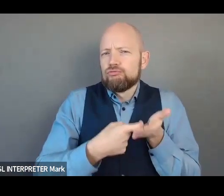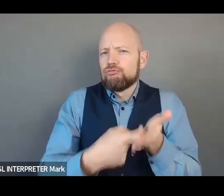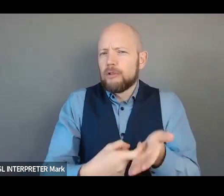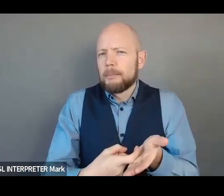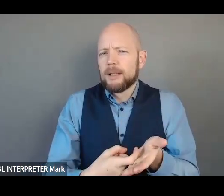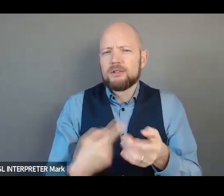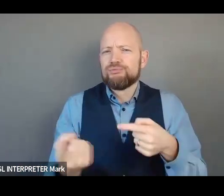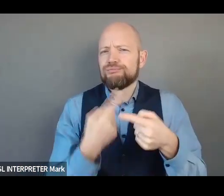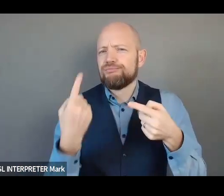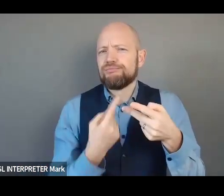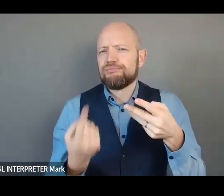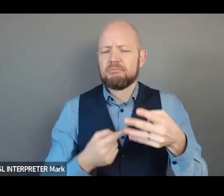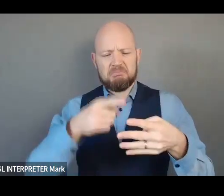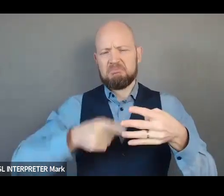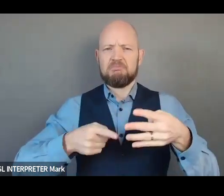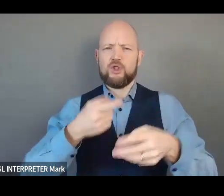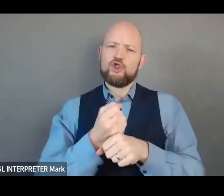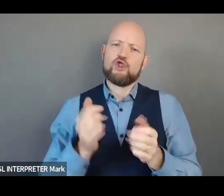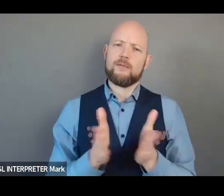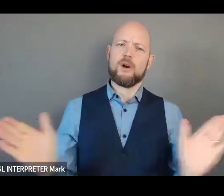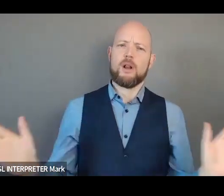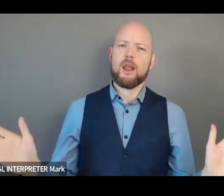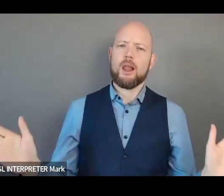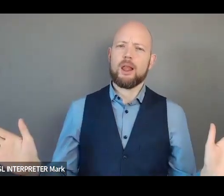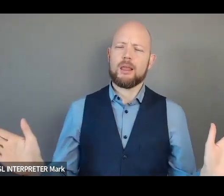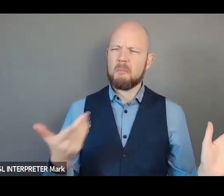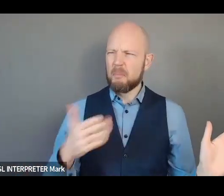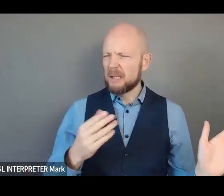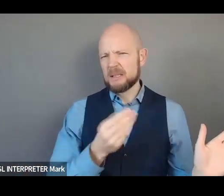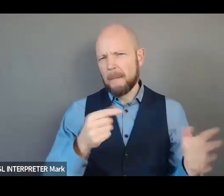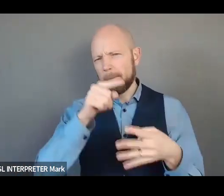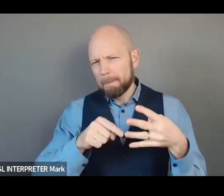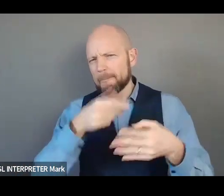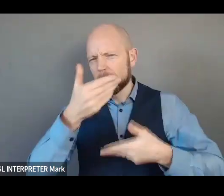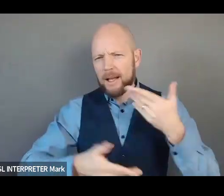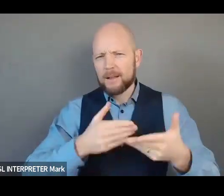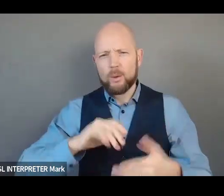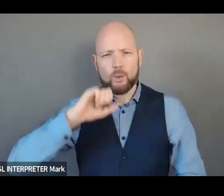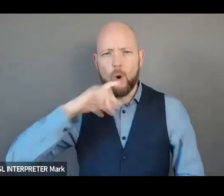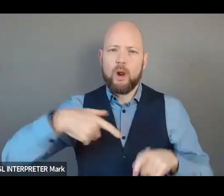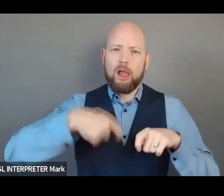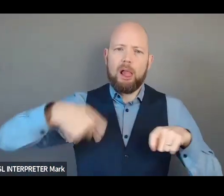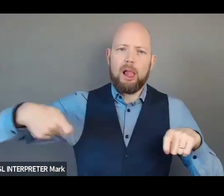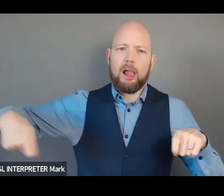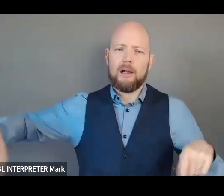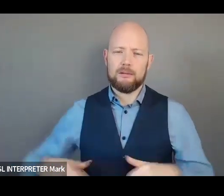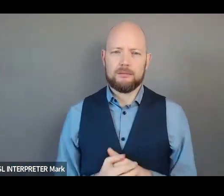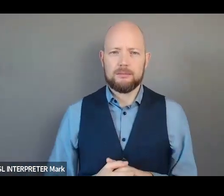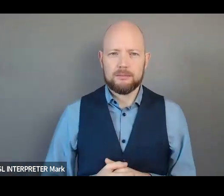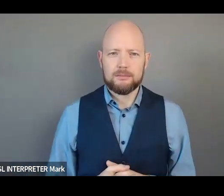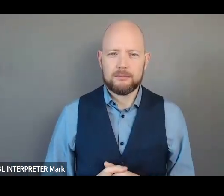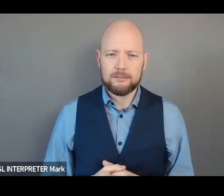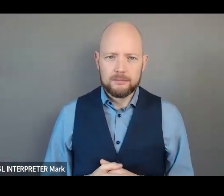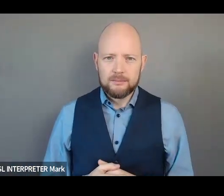broad ranging, and I've kind of touched on them already to a certain extent, so I won't labour the point. I have done in a range of